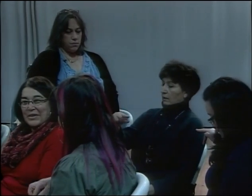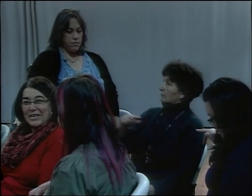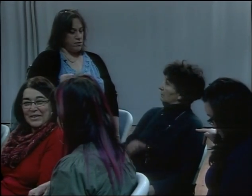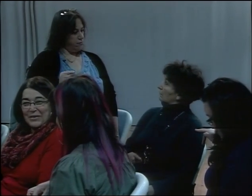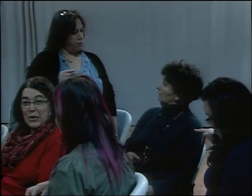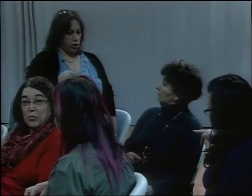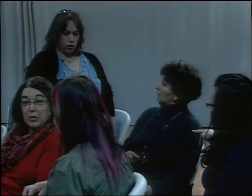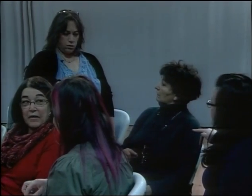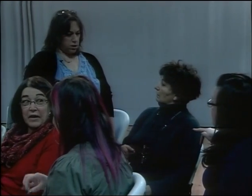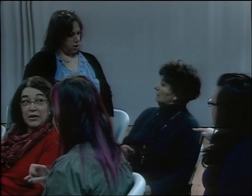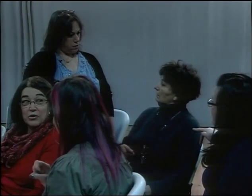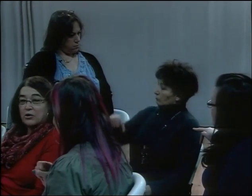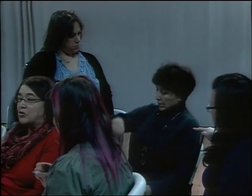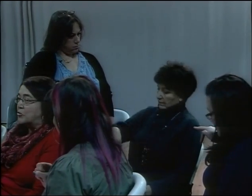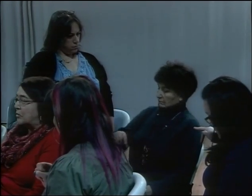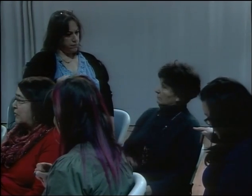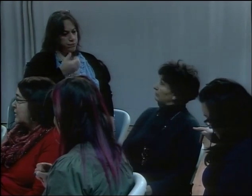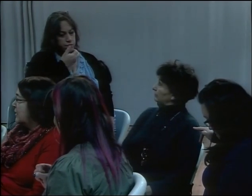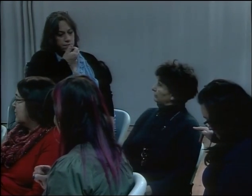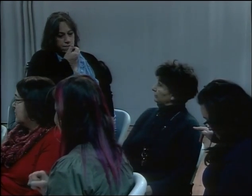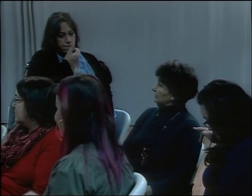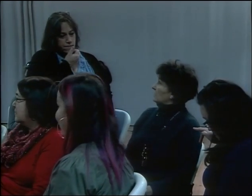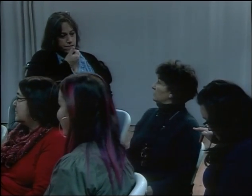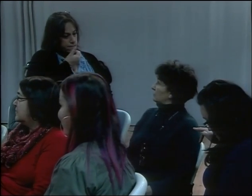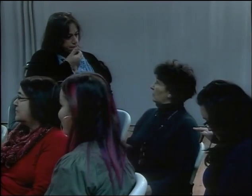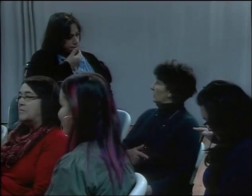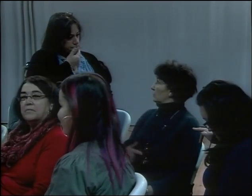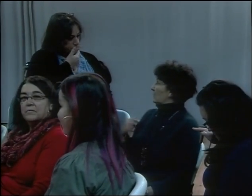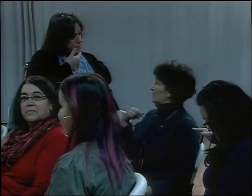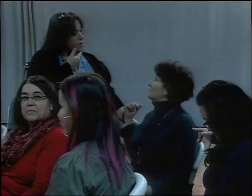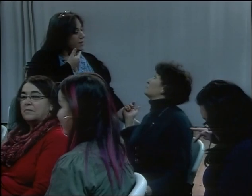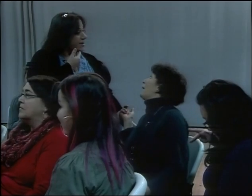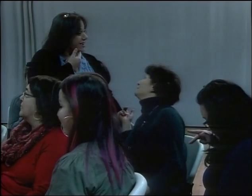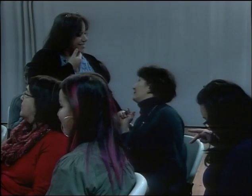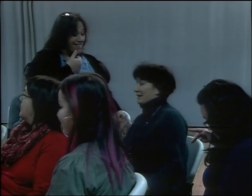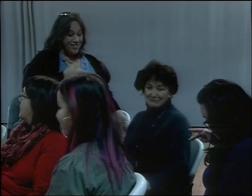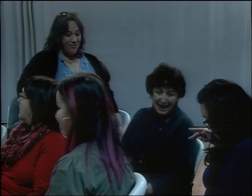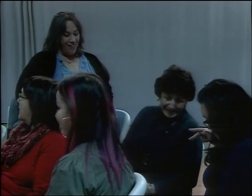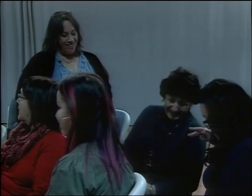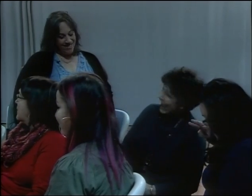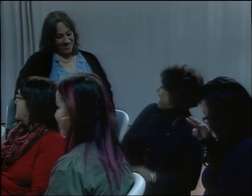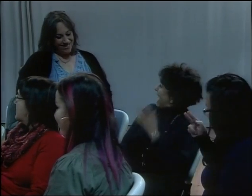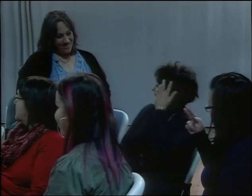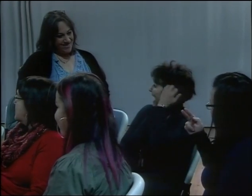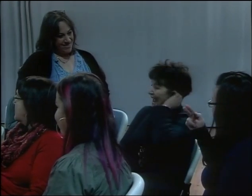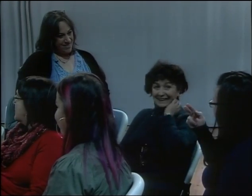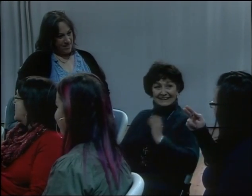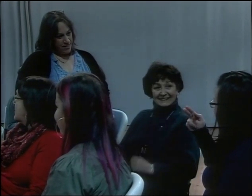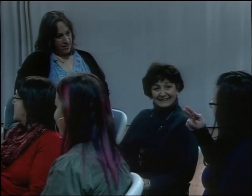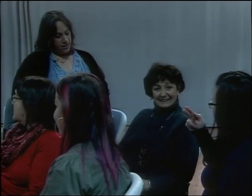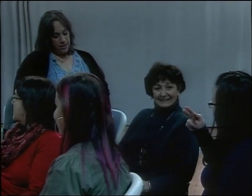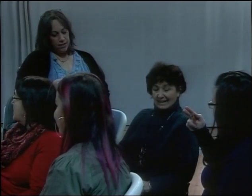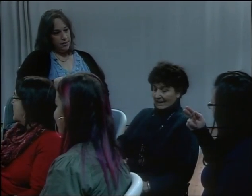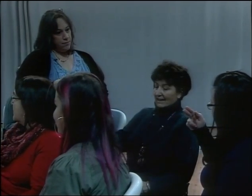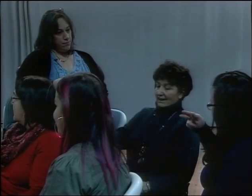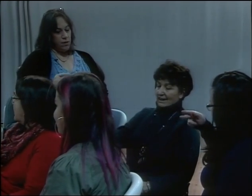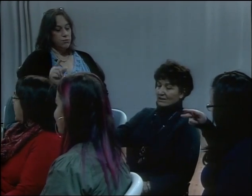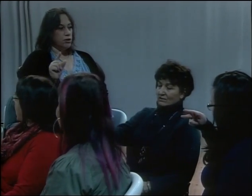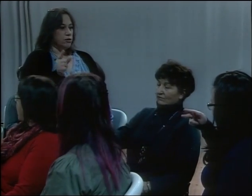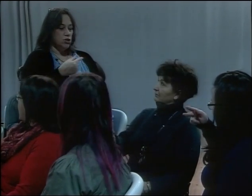then for a Q, it's down. Right. I'm just showing her and I want to make sure I'm doing Yeah, it. you are. An 8? I'm sorry, G